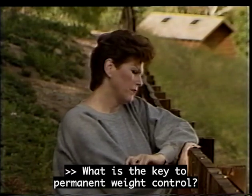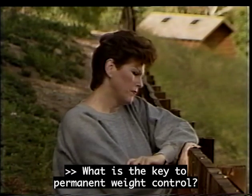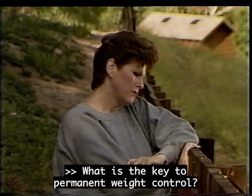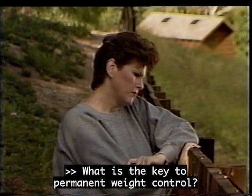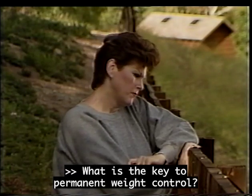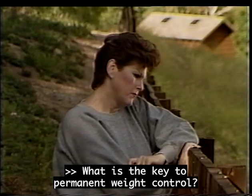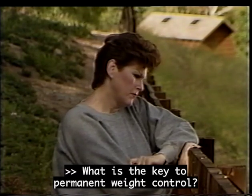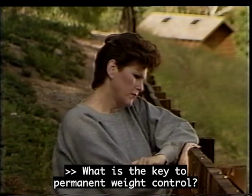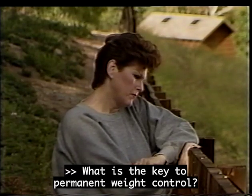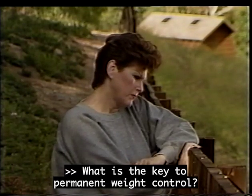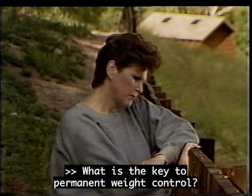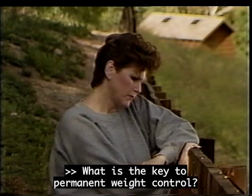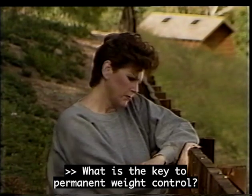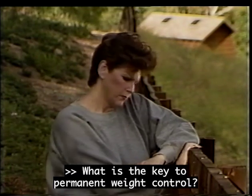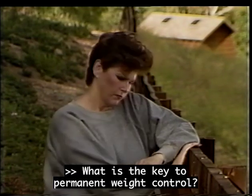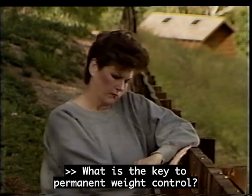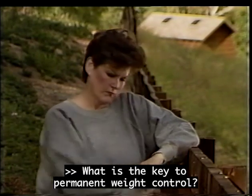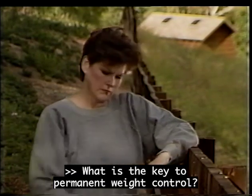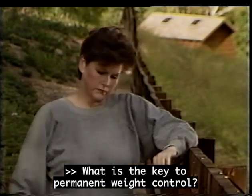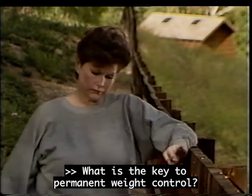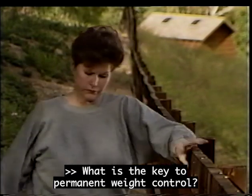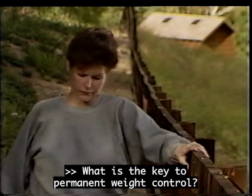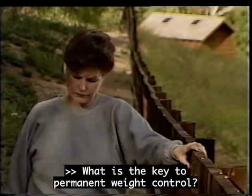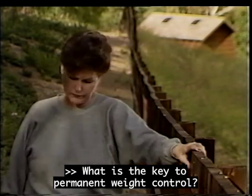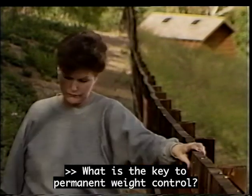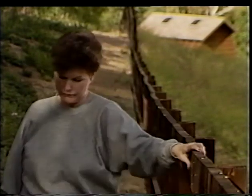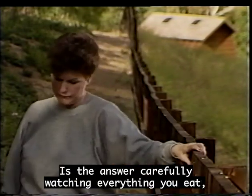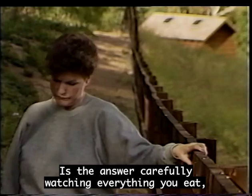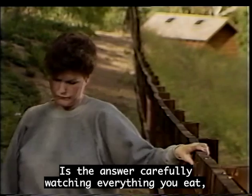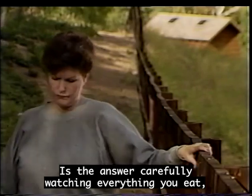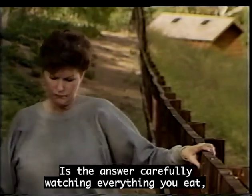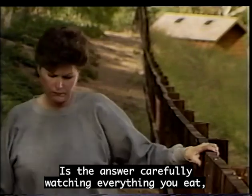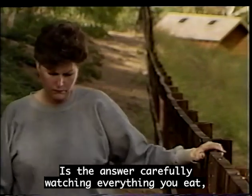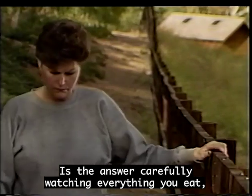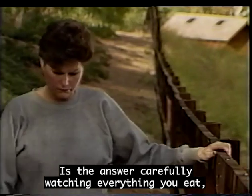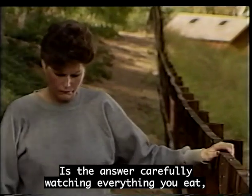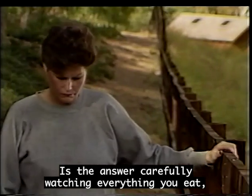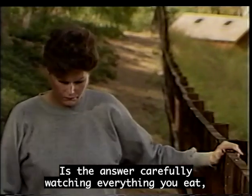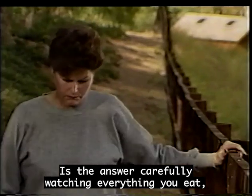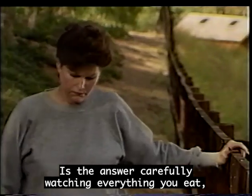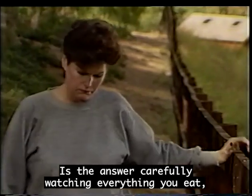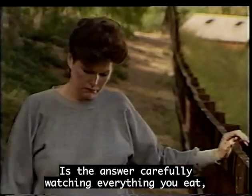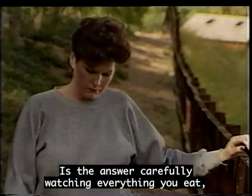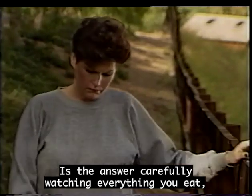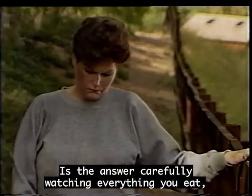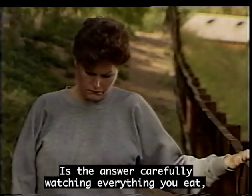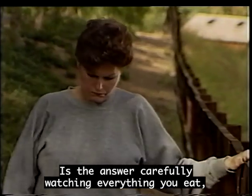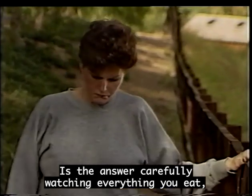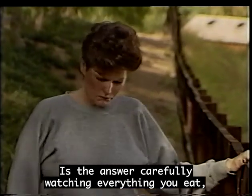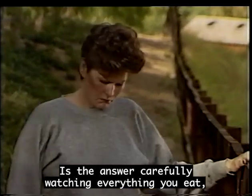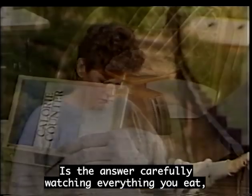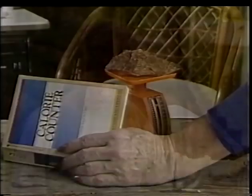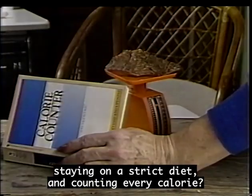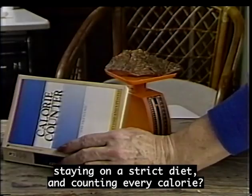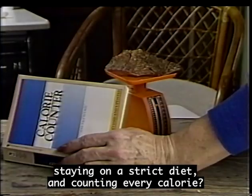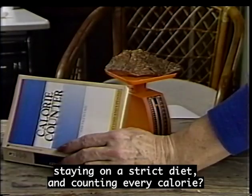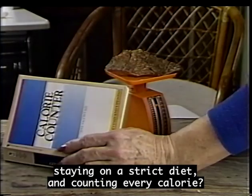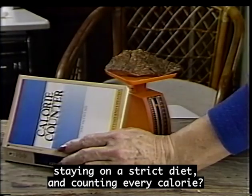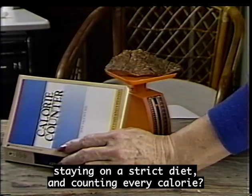What is the key to permanent weight control? Is the answer carefully watching everything you eat, staying on a